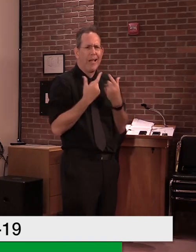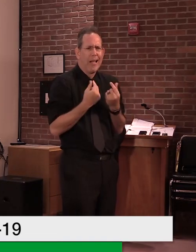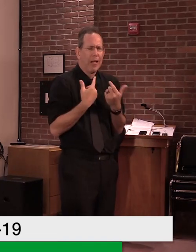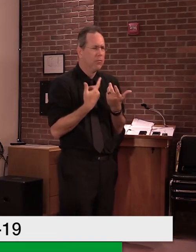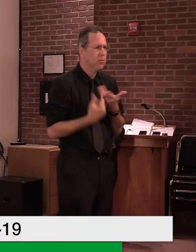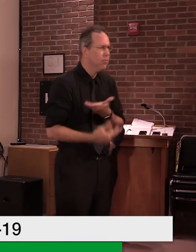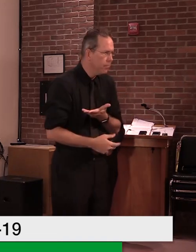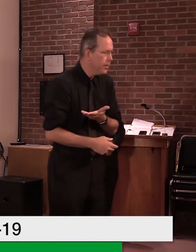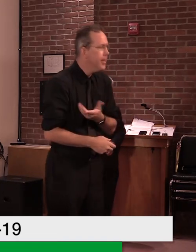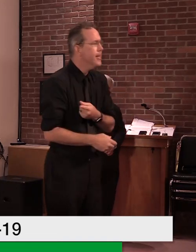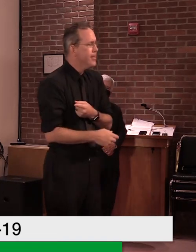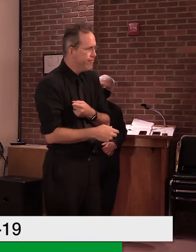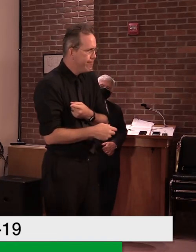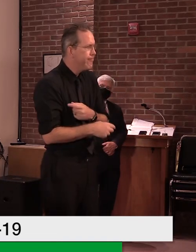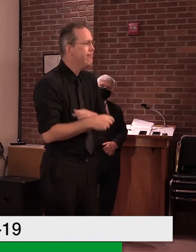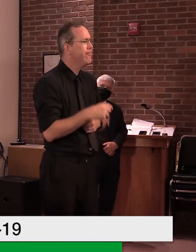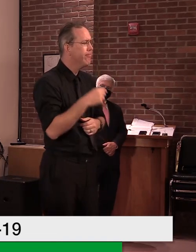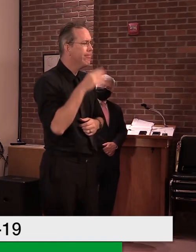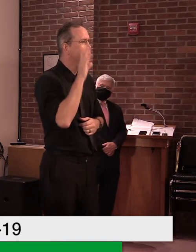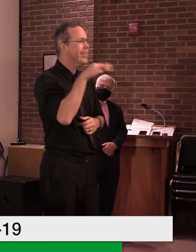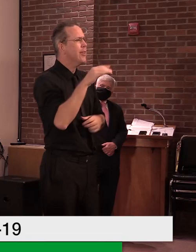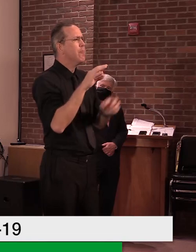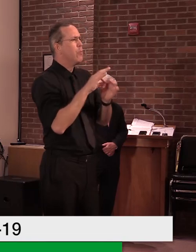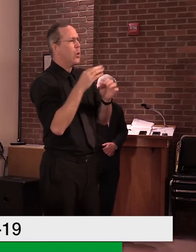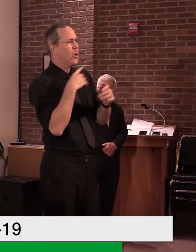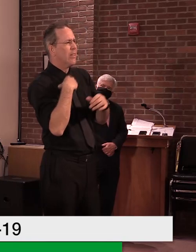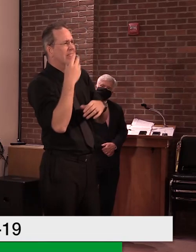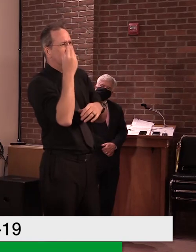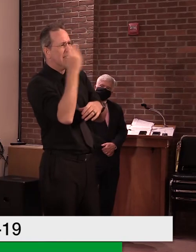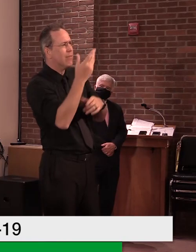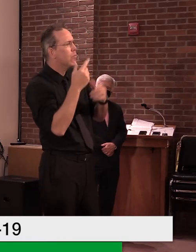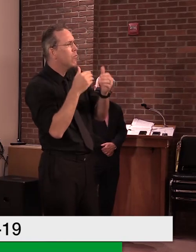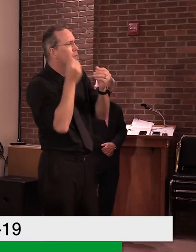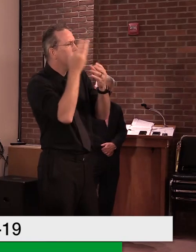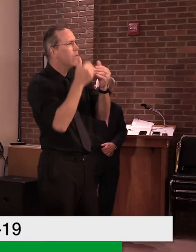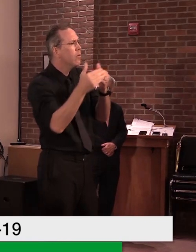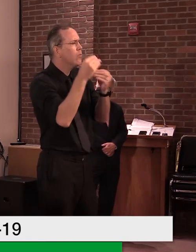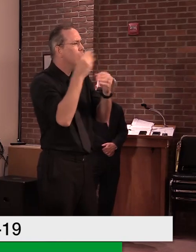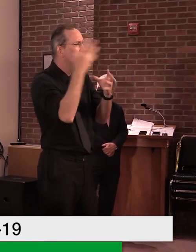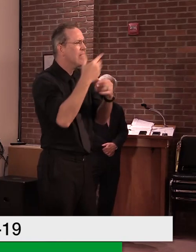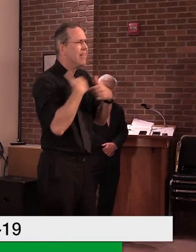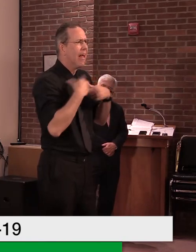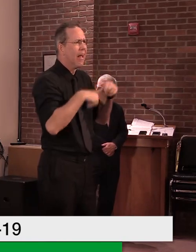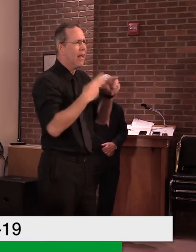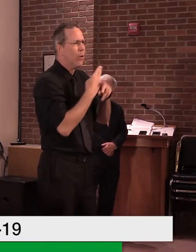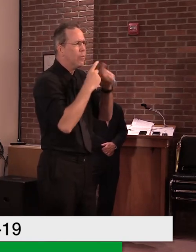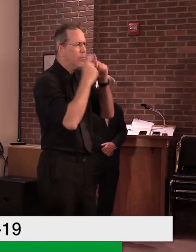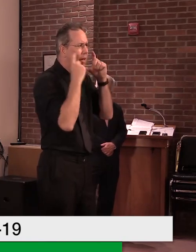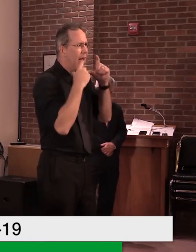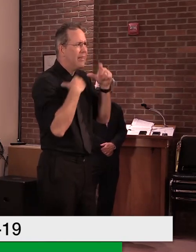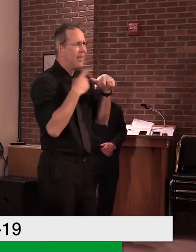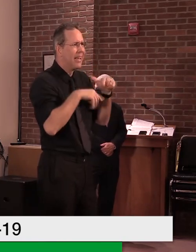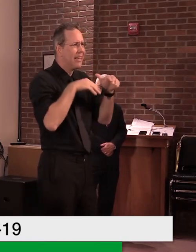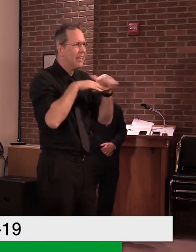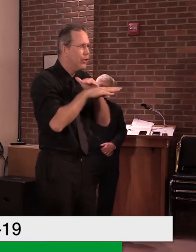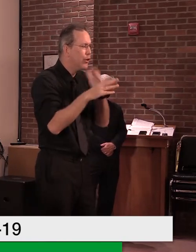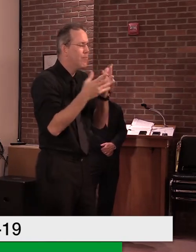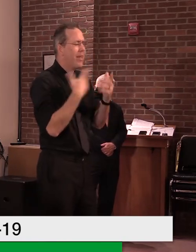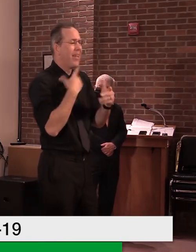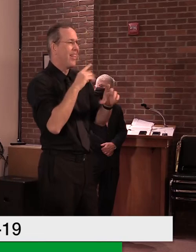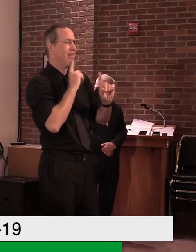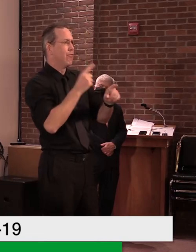great concern. So it's a delicate balance, admittedly, Kevin. This isn't easy. There will be some